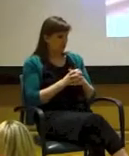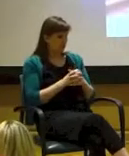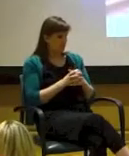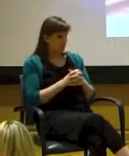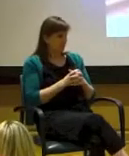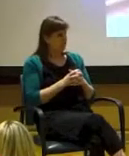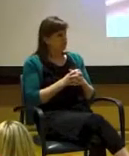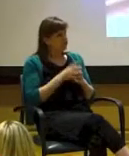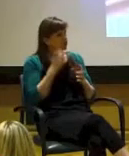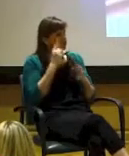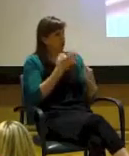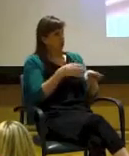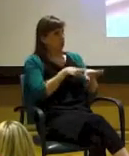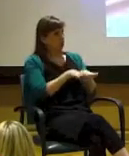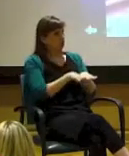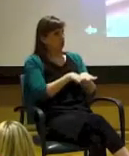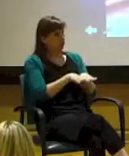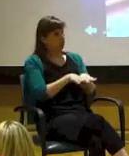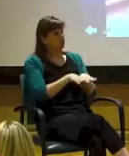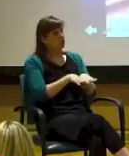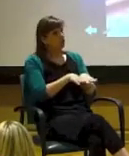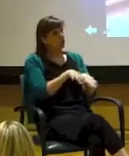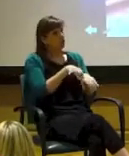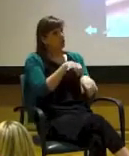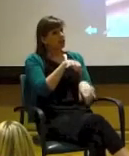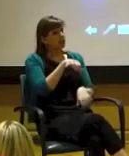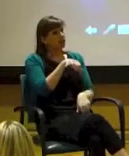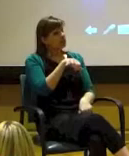of closure. This is